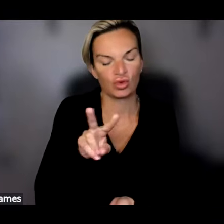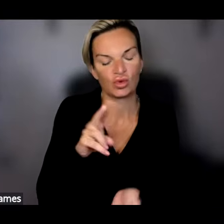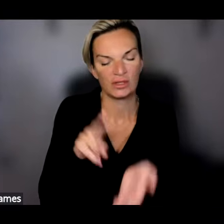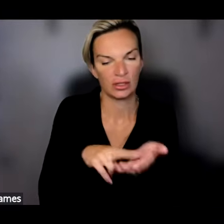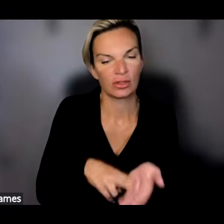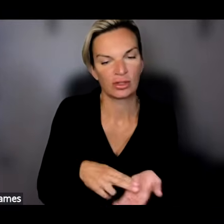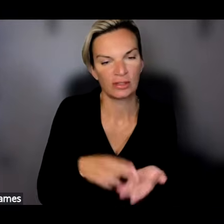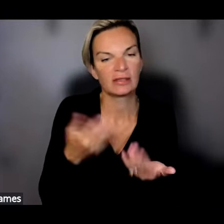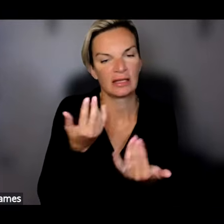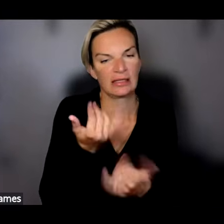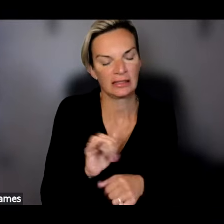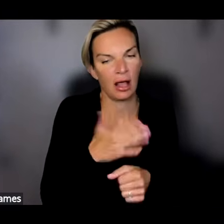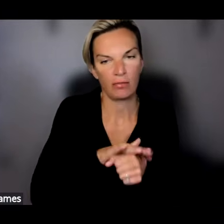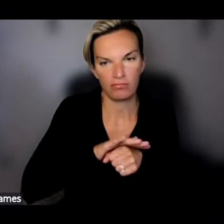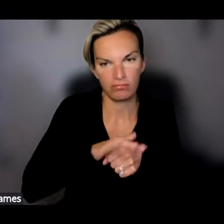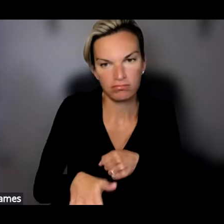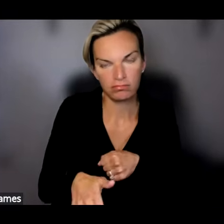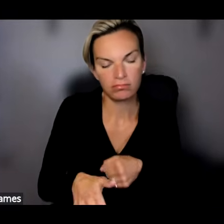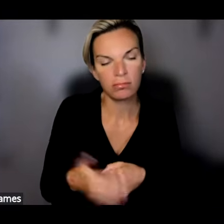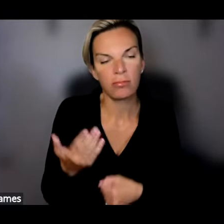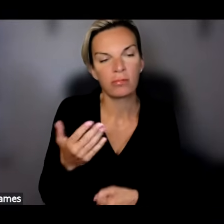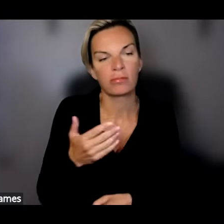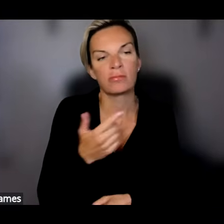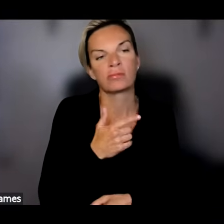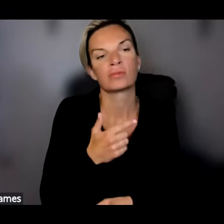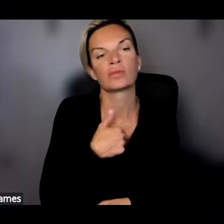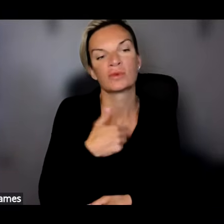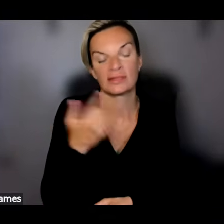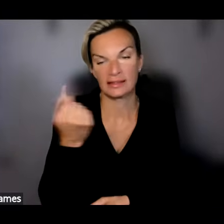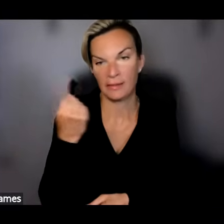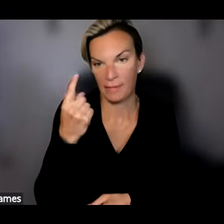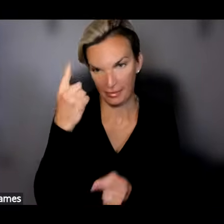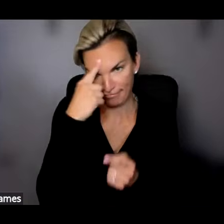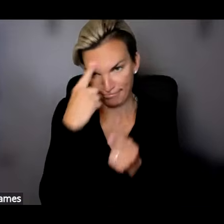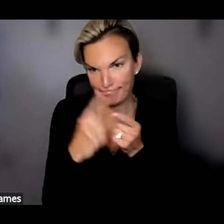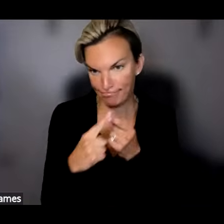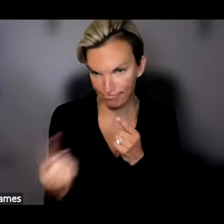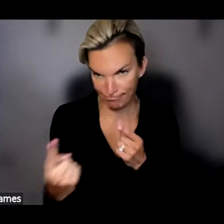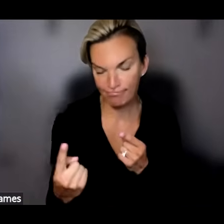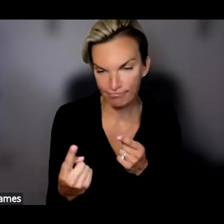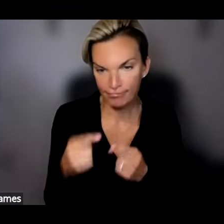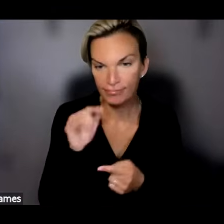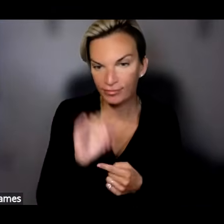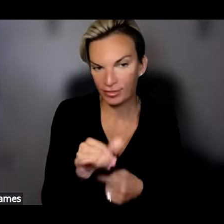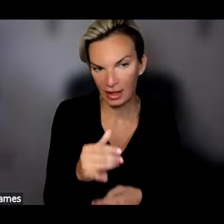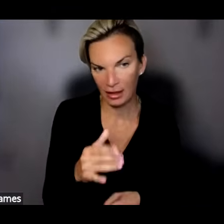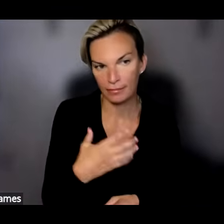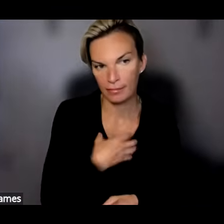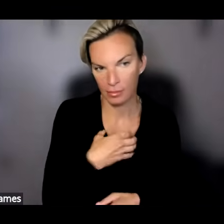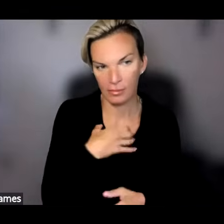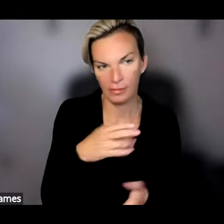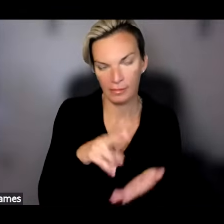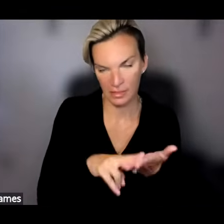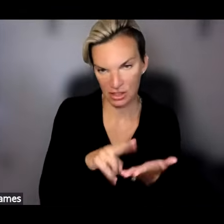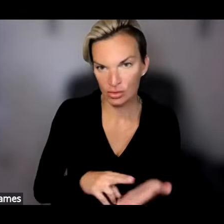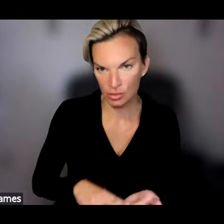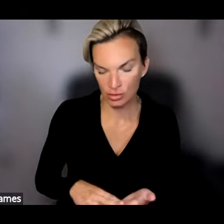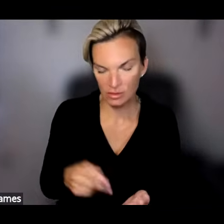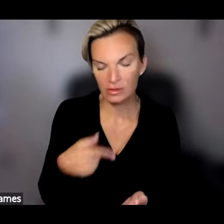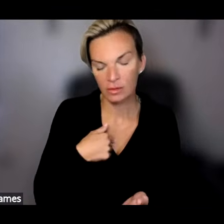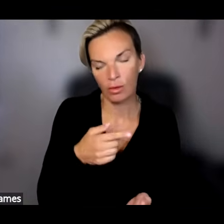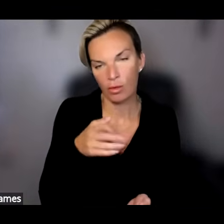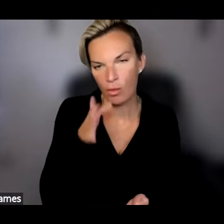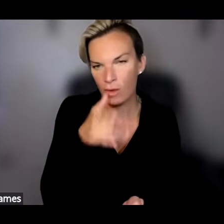needed. We did receive a challenge to the petition, which we'll hear about momentarily, on